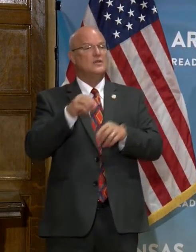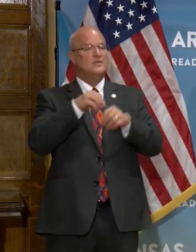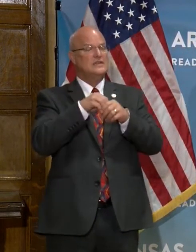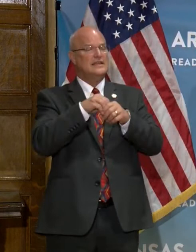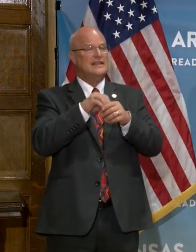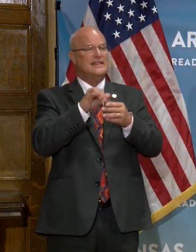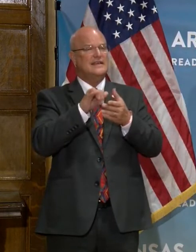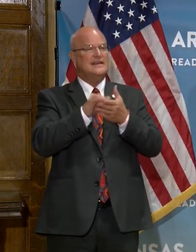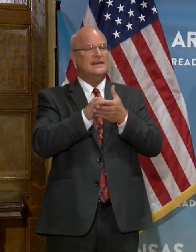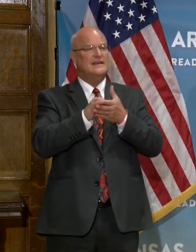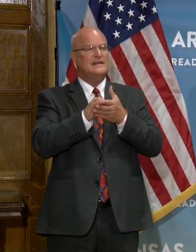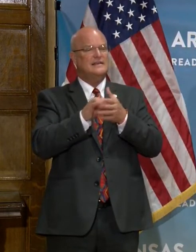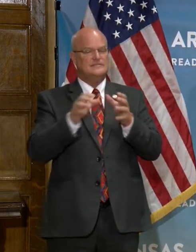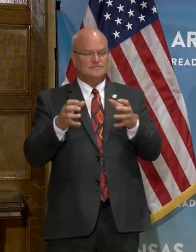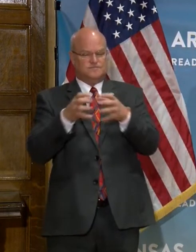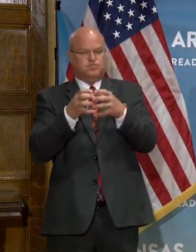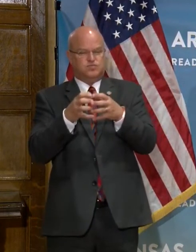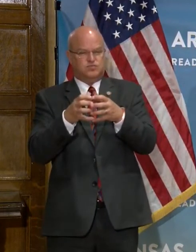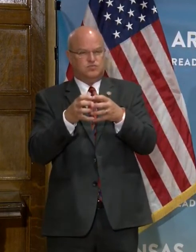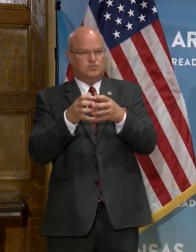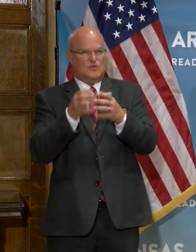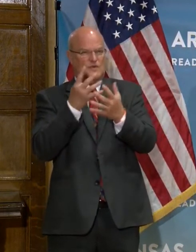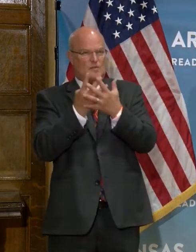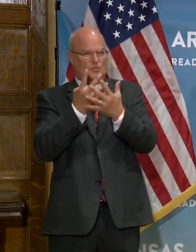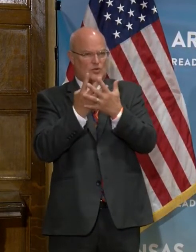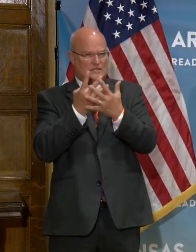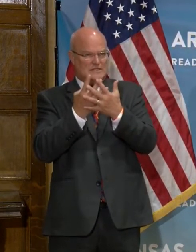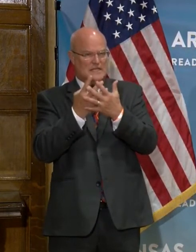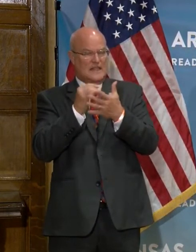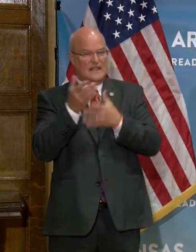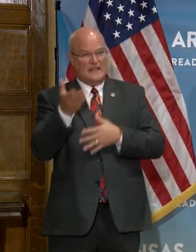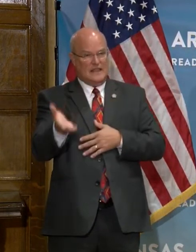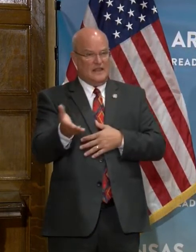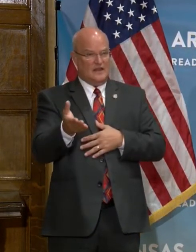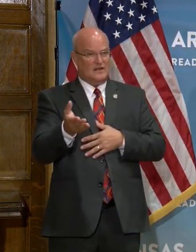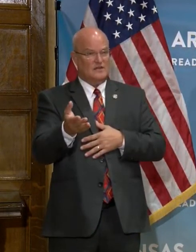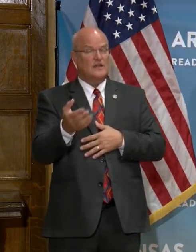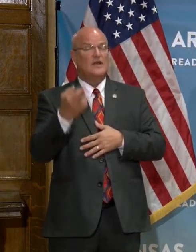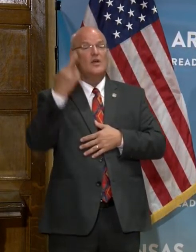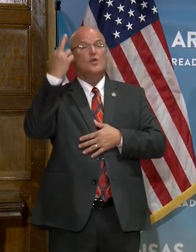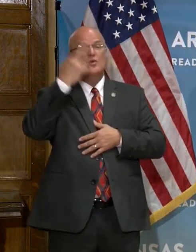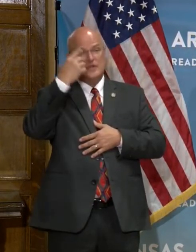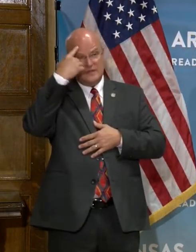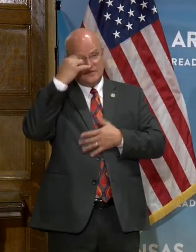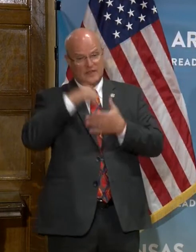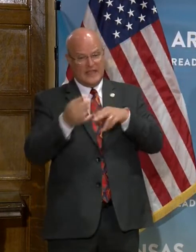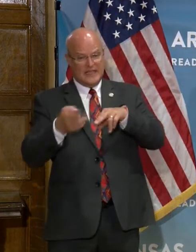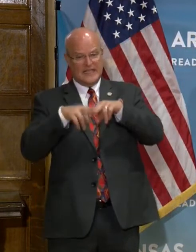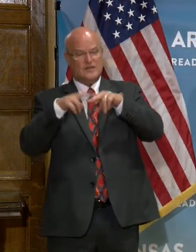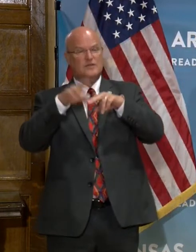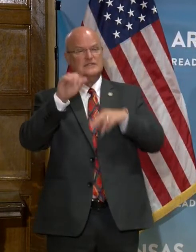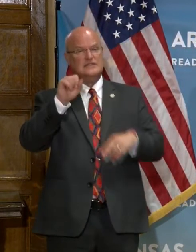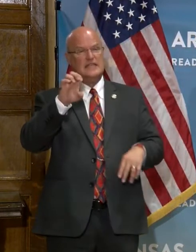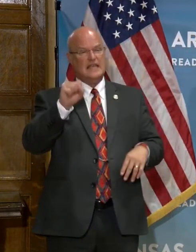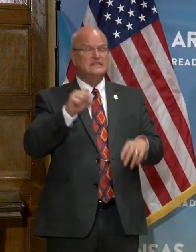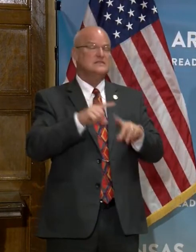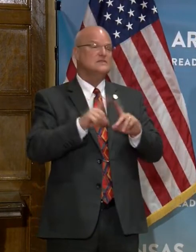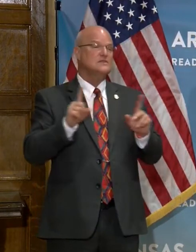the congregate setting of the prison that is there. That's reason for that increase in cases.